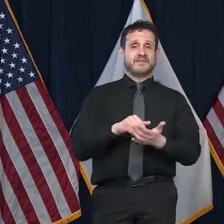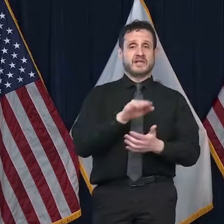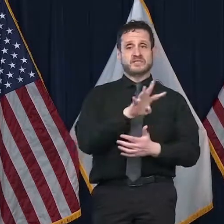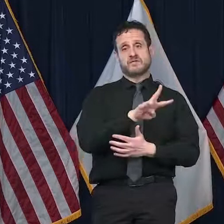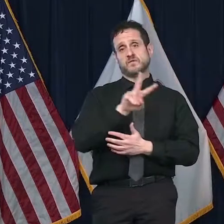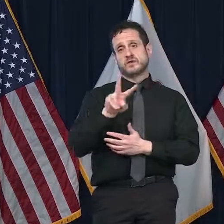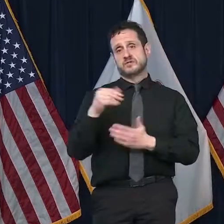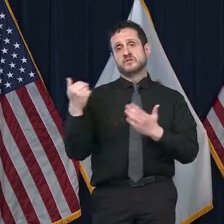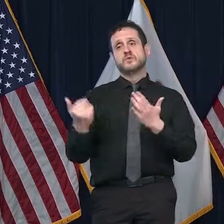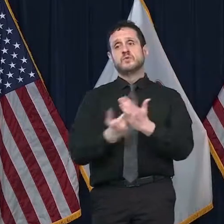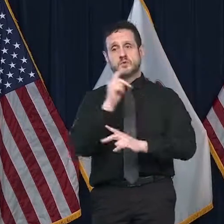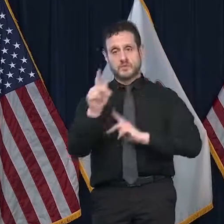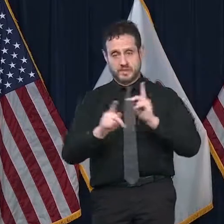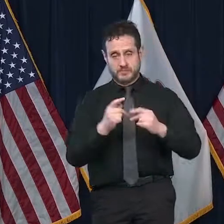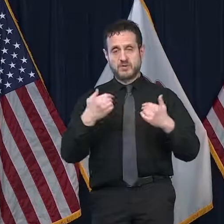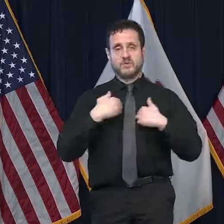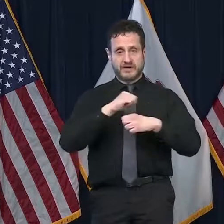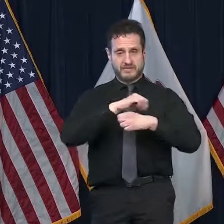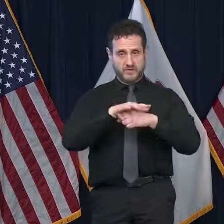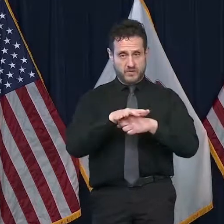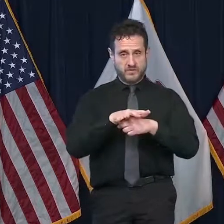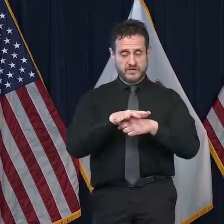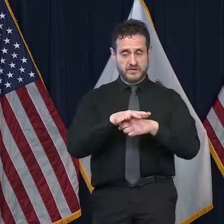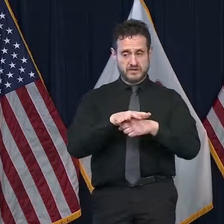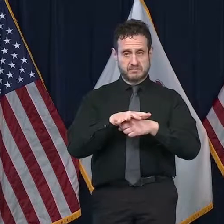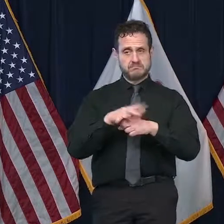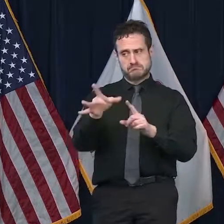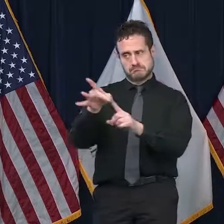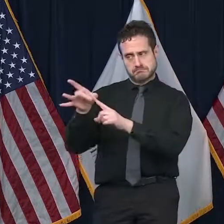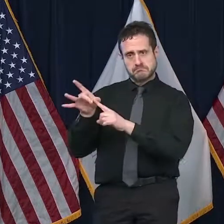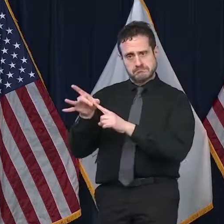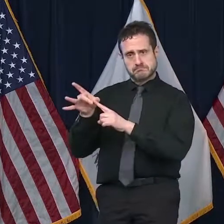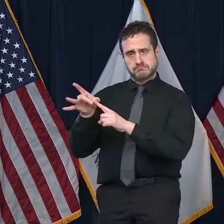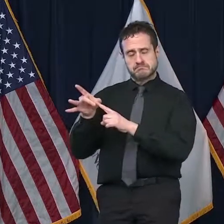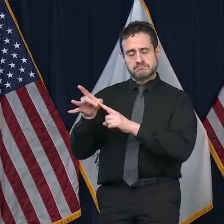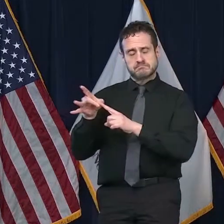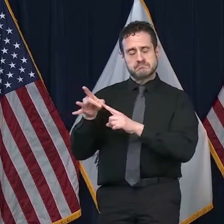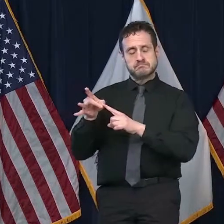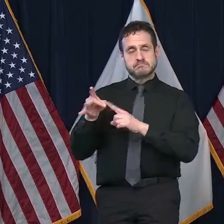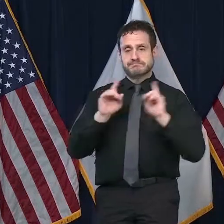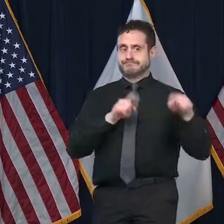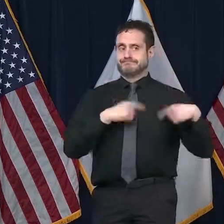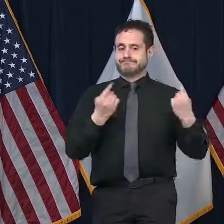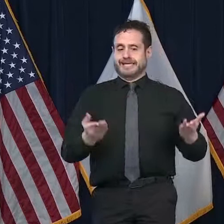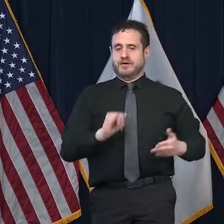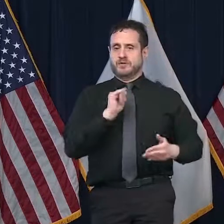7,042 new individuals with COVID have been reported for a total of